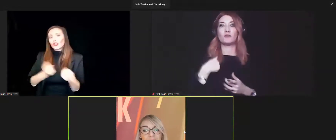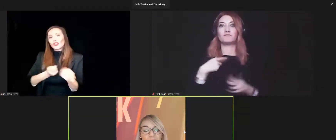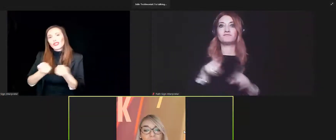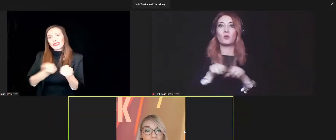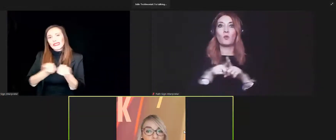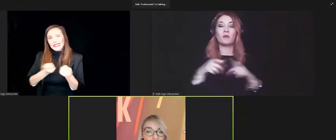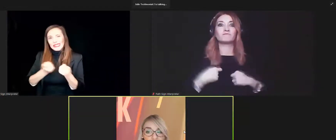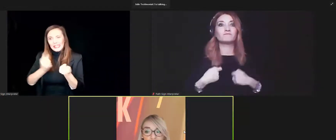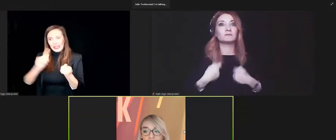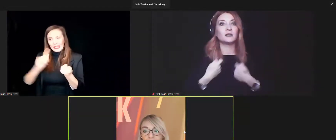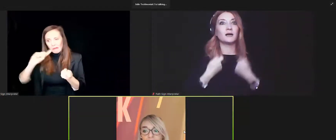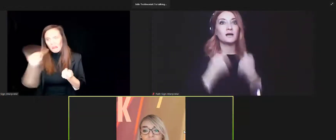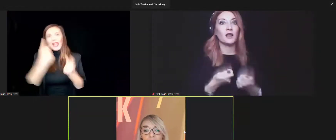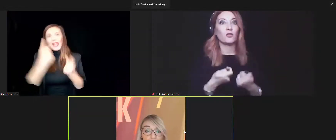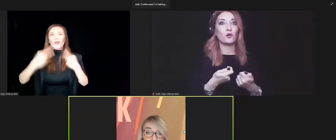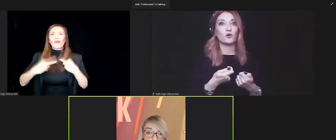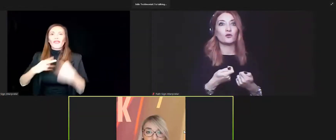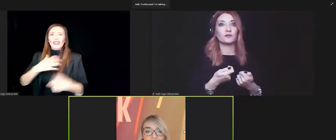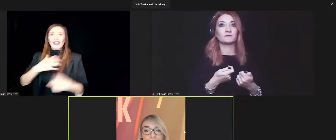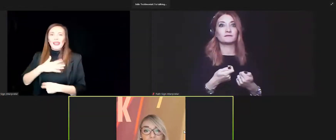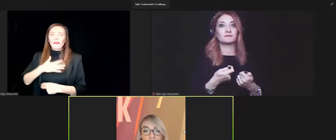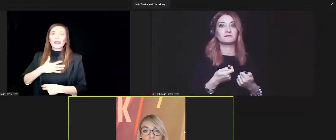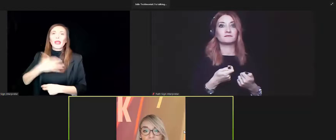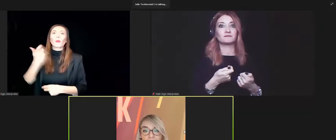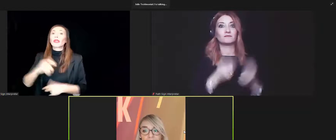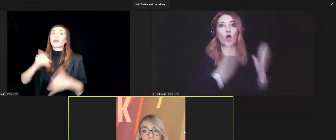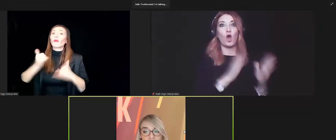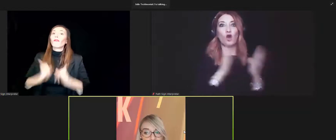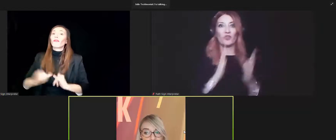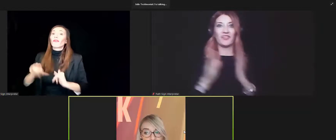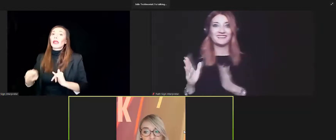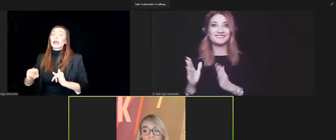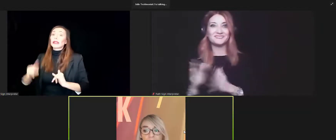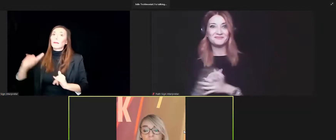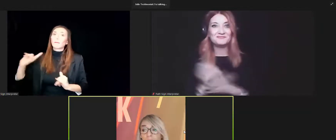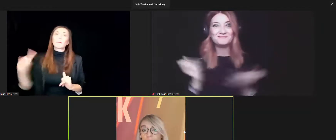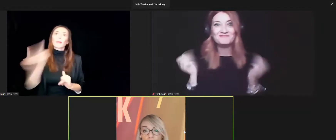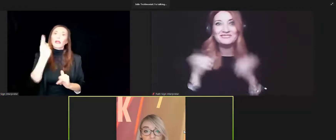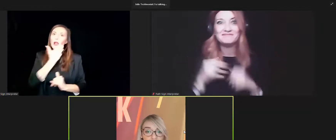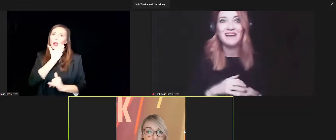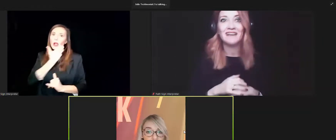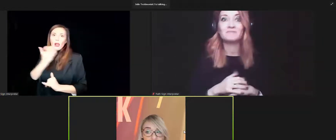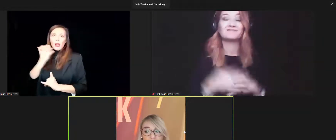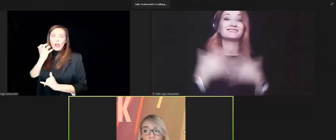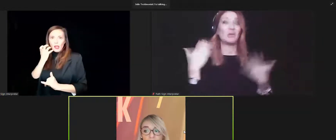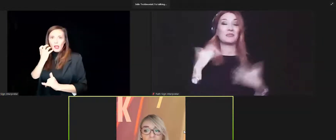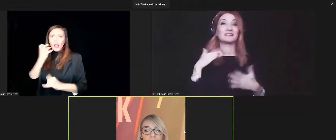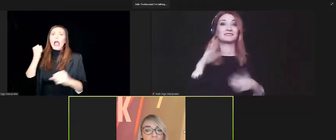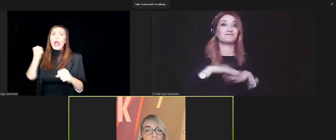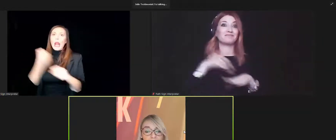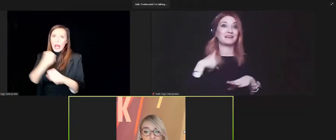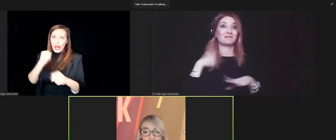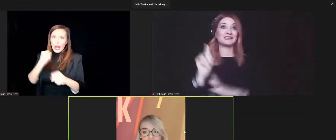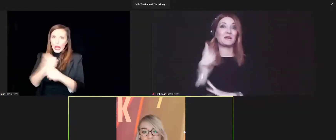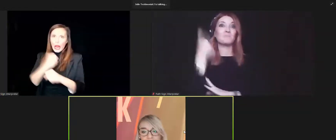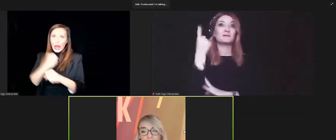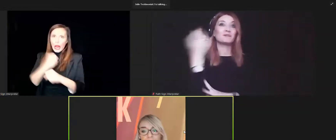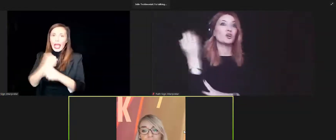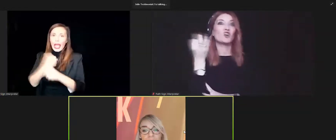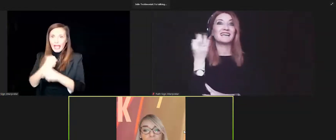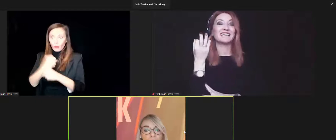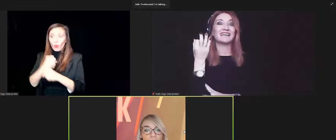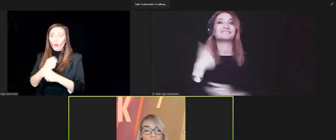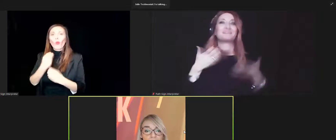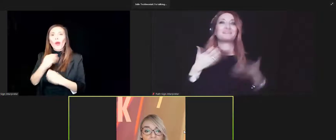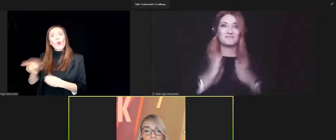So I work during school, during nap time, or in the evening when they are sleeping.